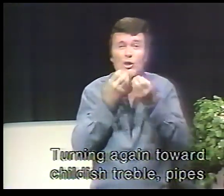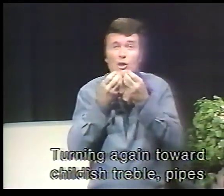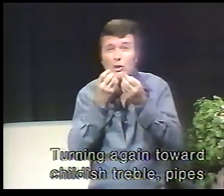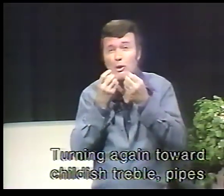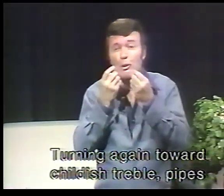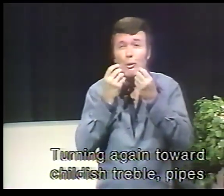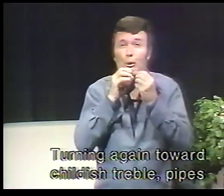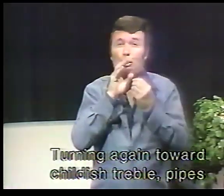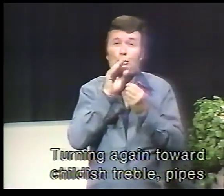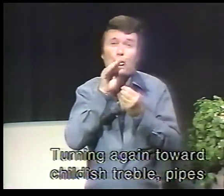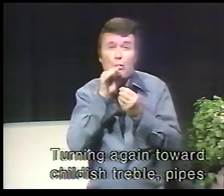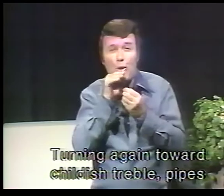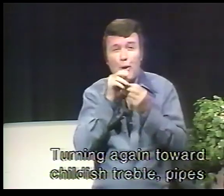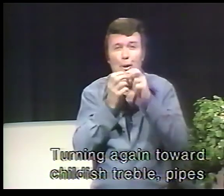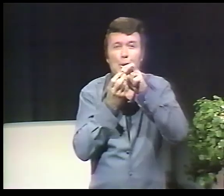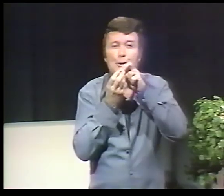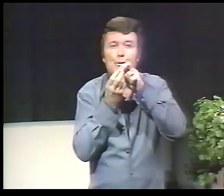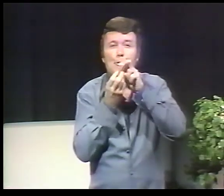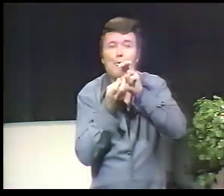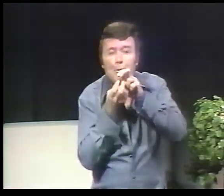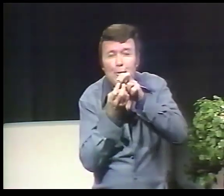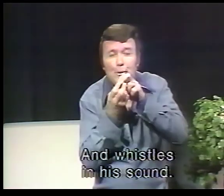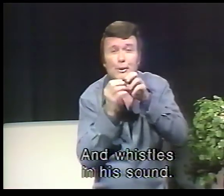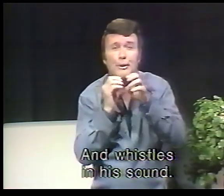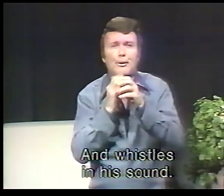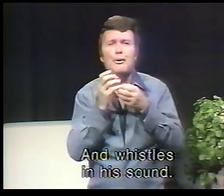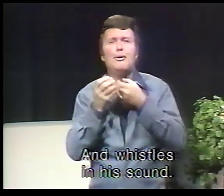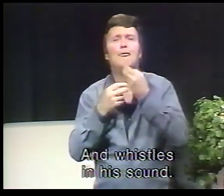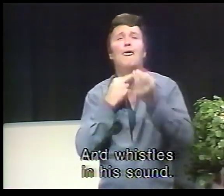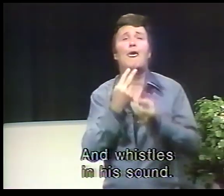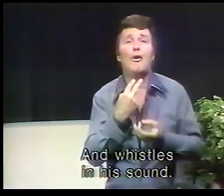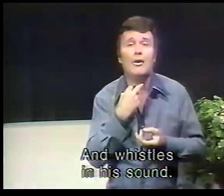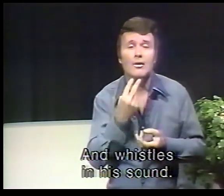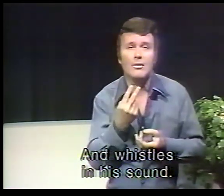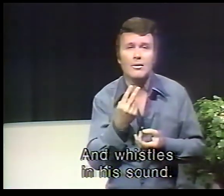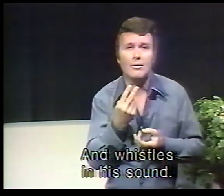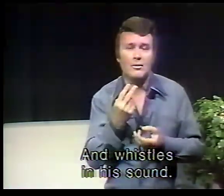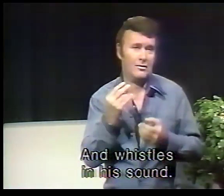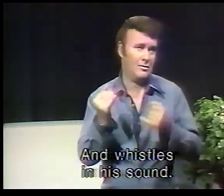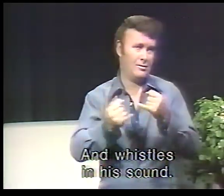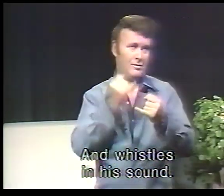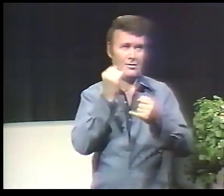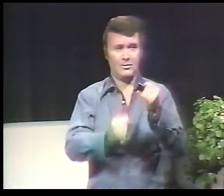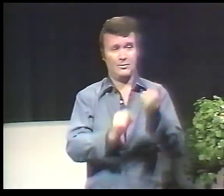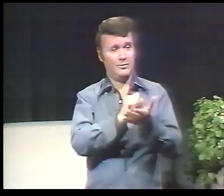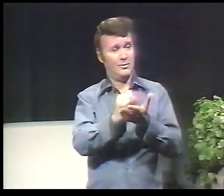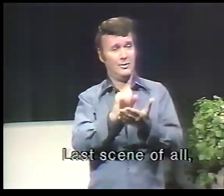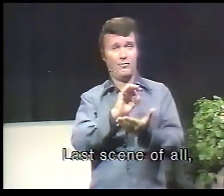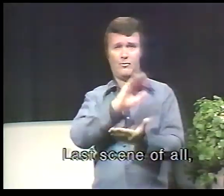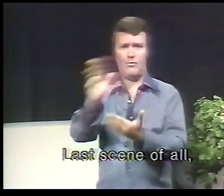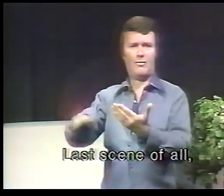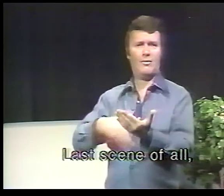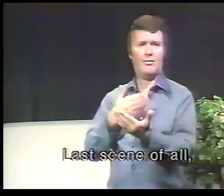treble, pipes and whistles in his sound. Last scene of